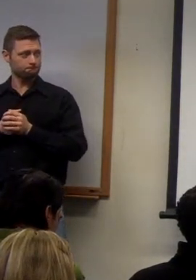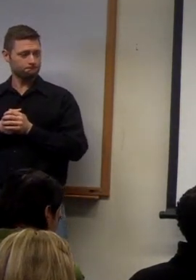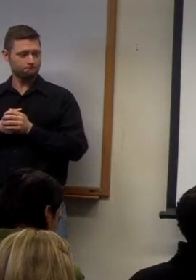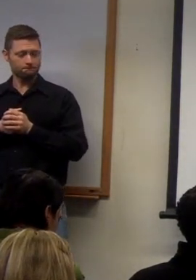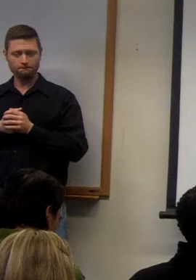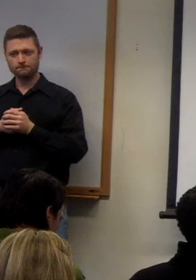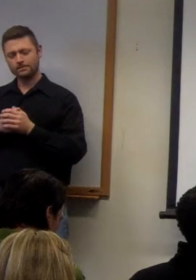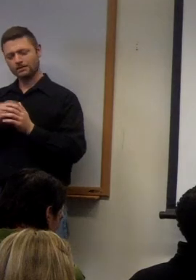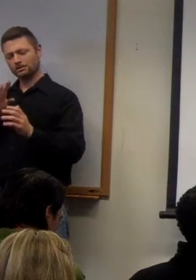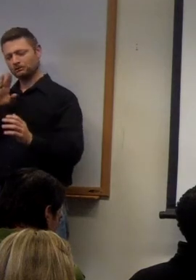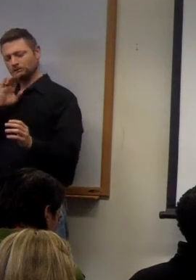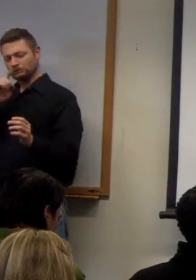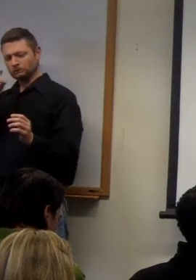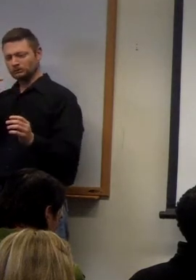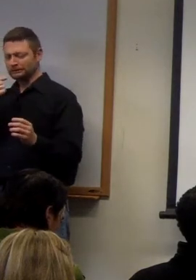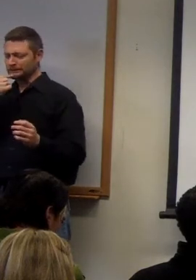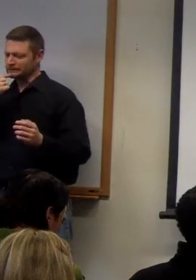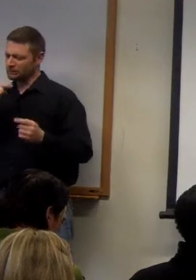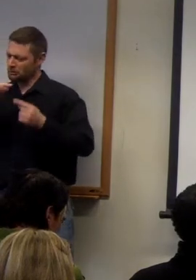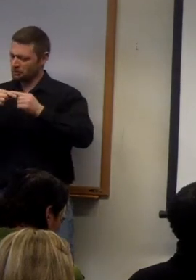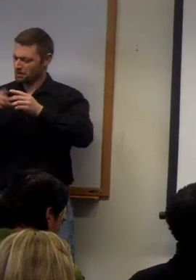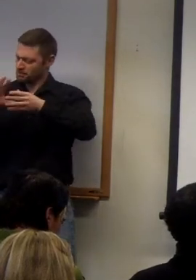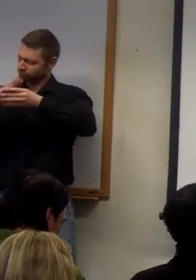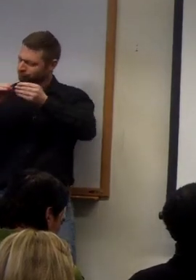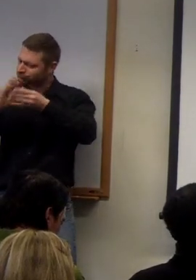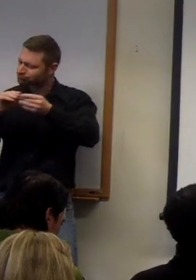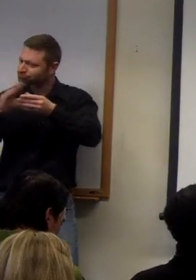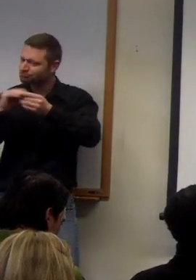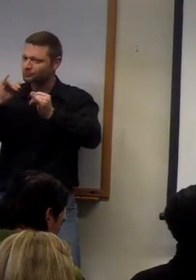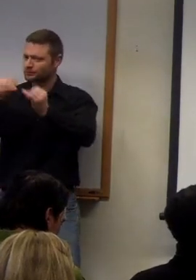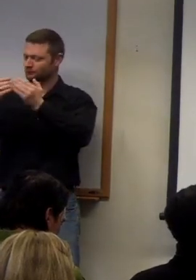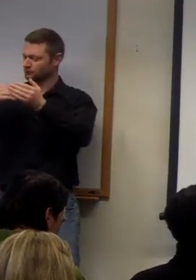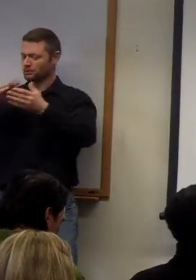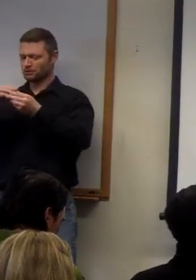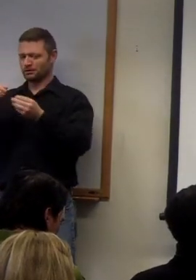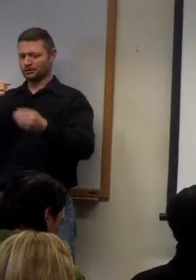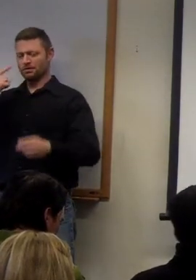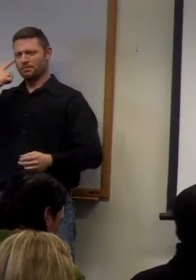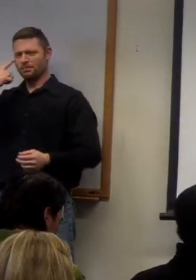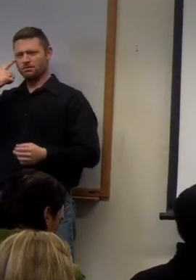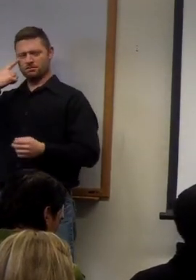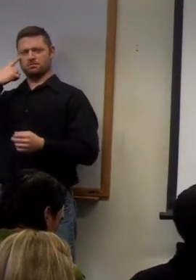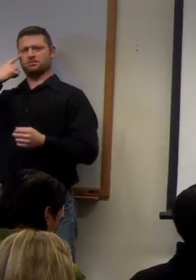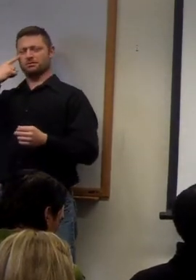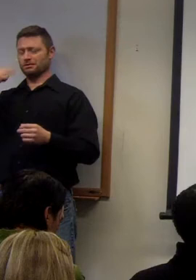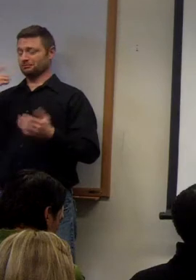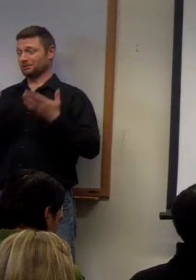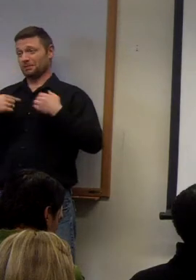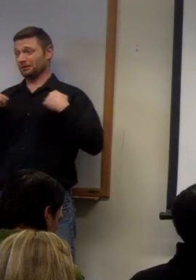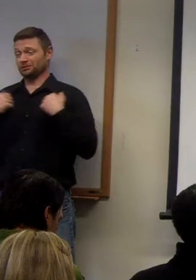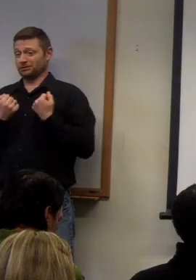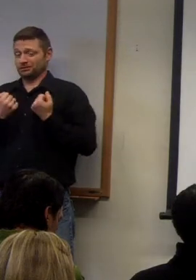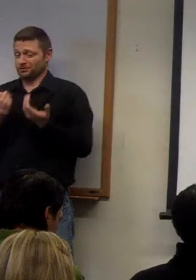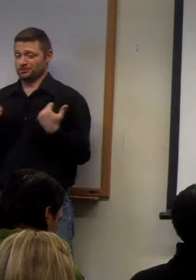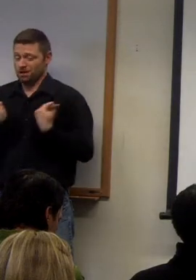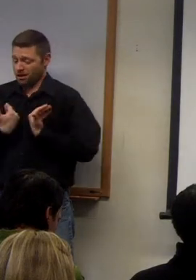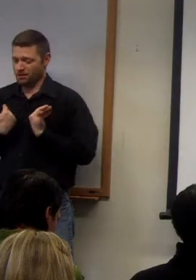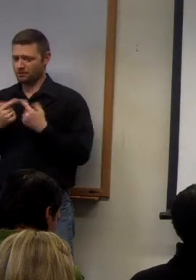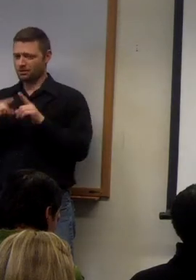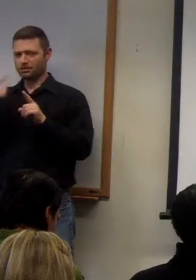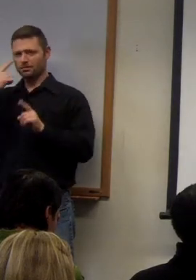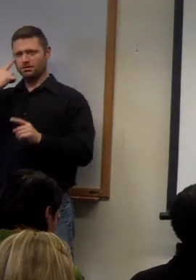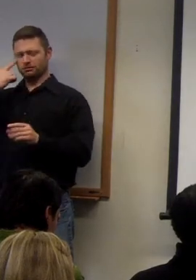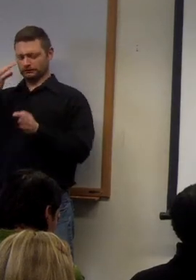And I was just telling her about it, and somehow this thought came into my mind. Maybe it was the exhaustion. This thought came into my mind, just this relatively